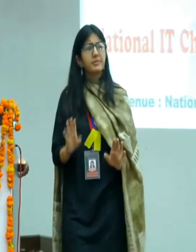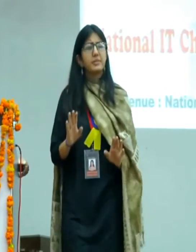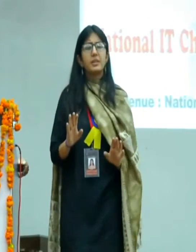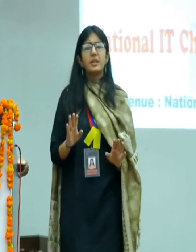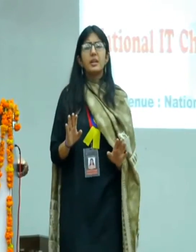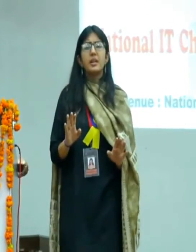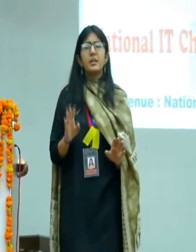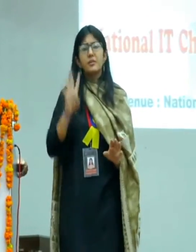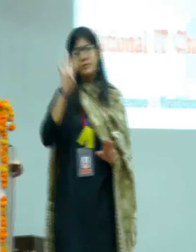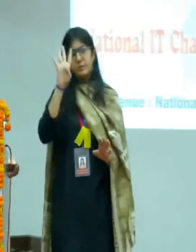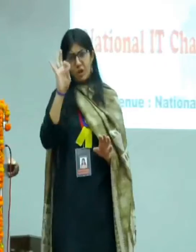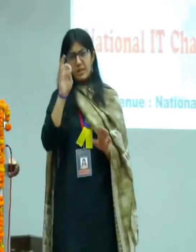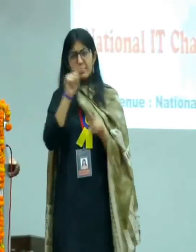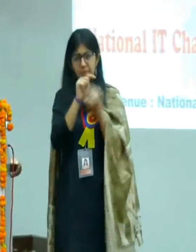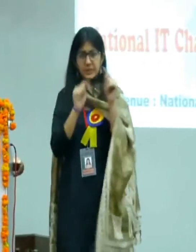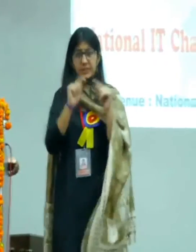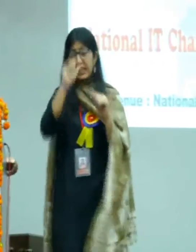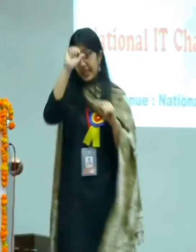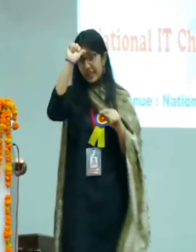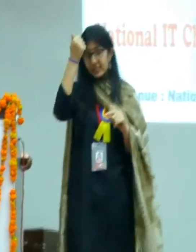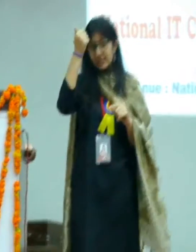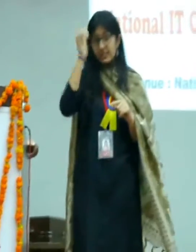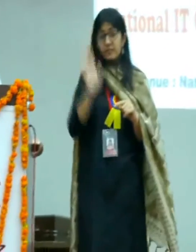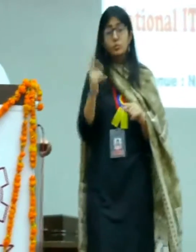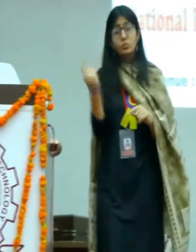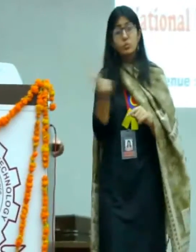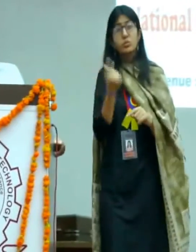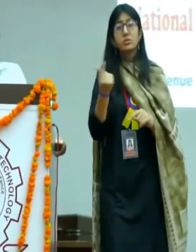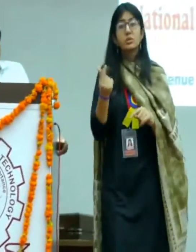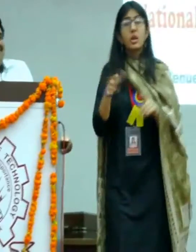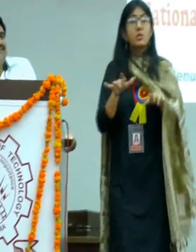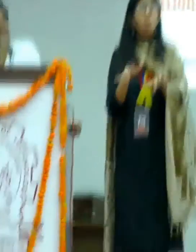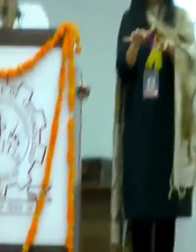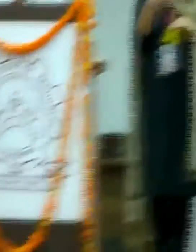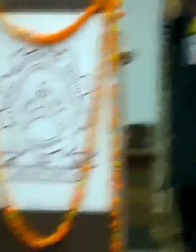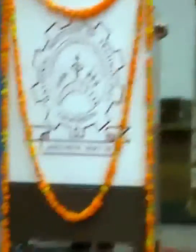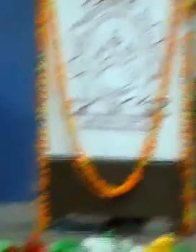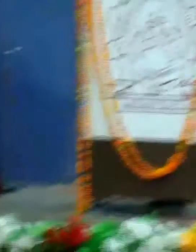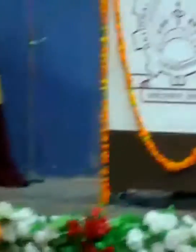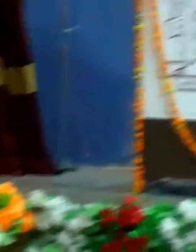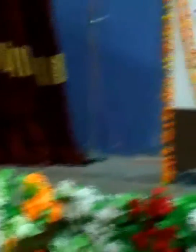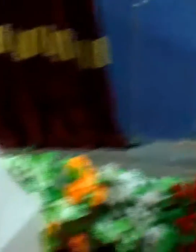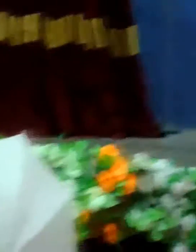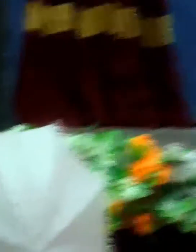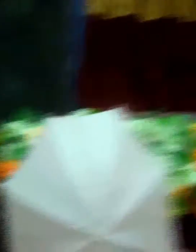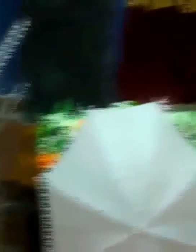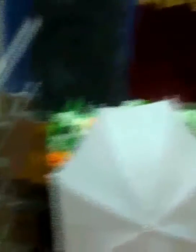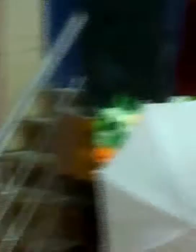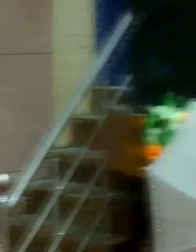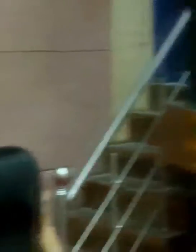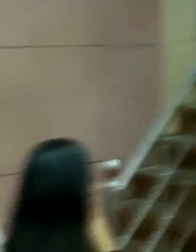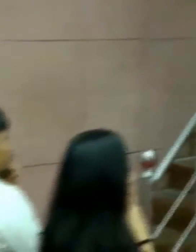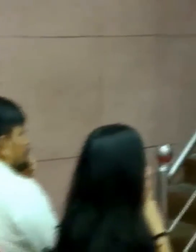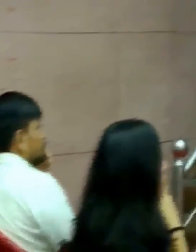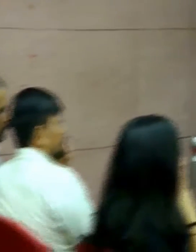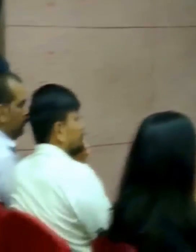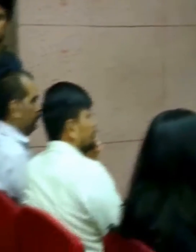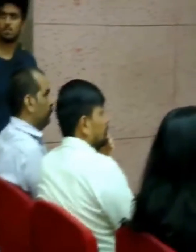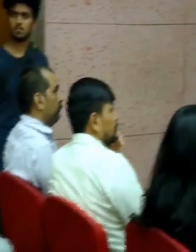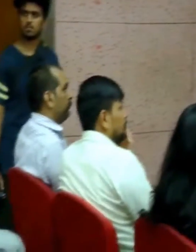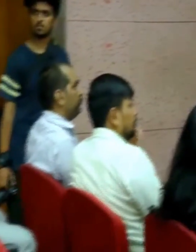data, 40% Indians are using computer and internet. So if you take it that 40%,